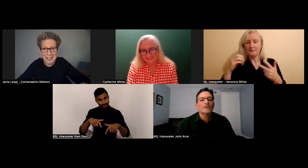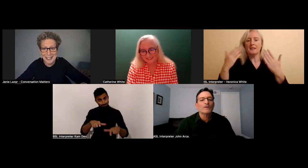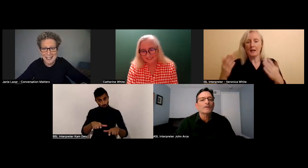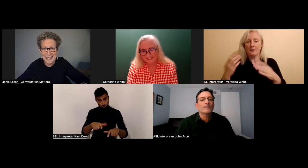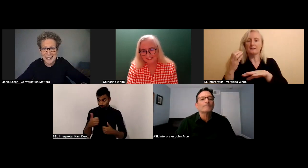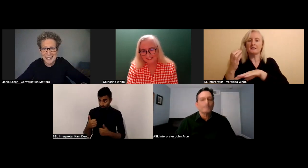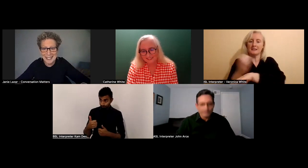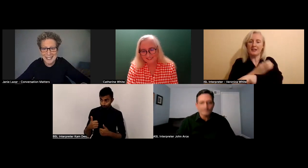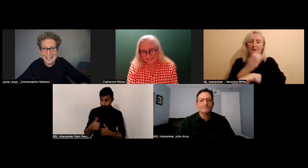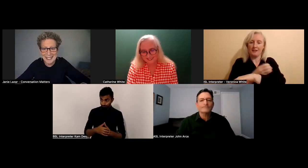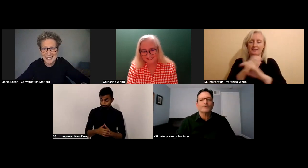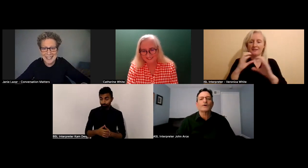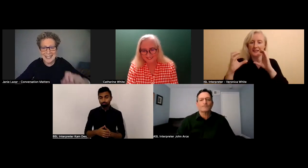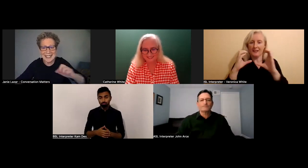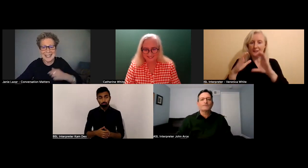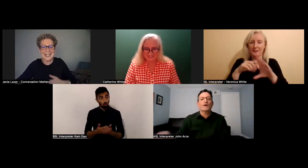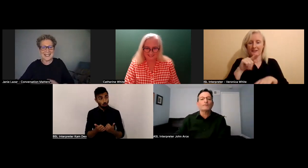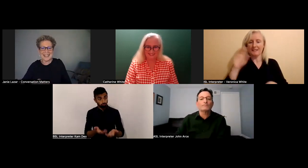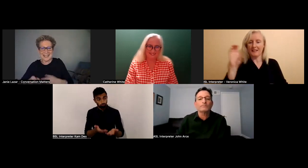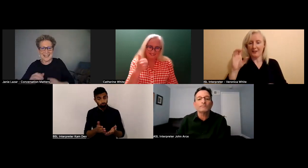Catherine. Very well.